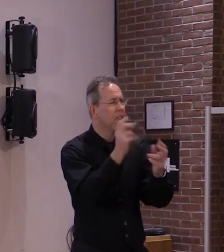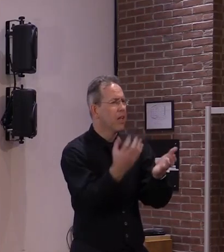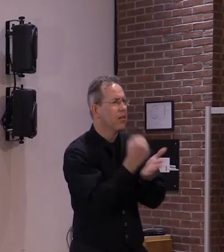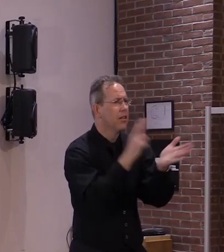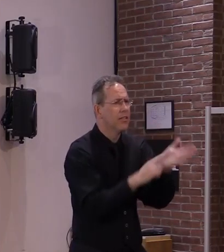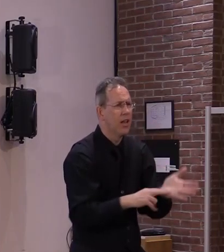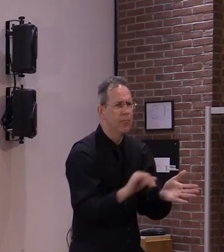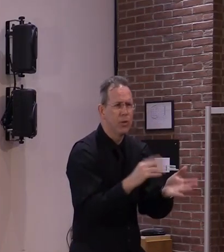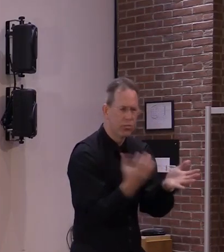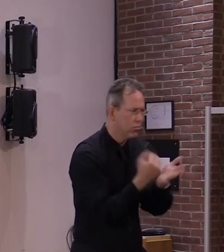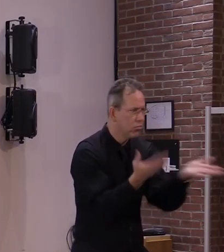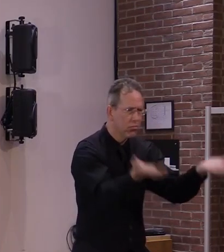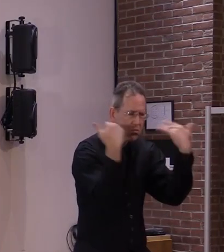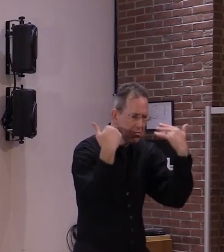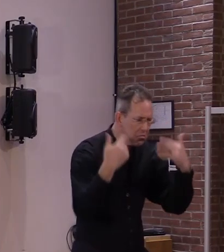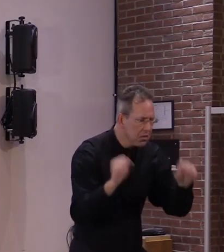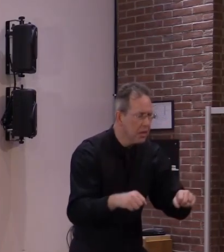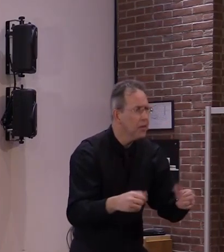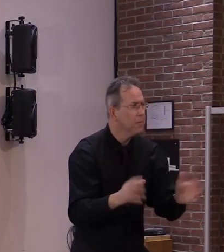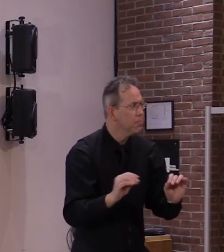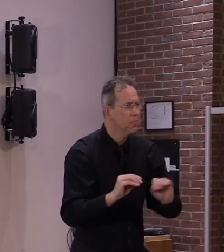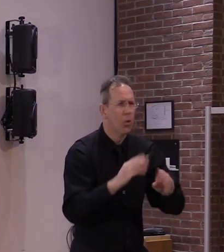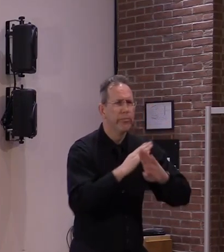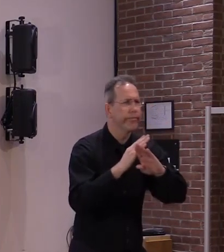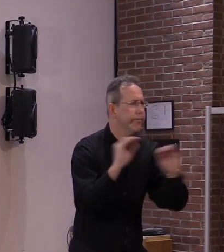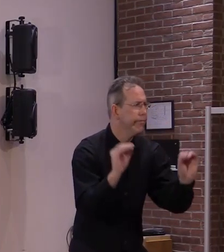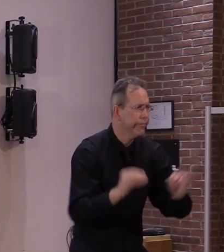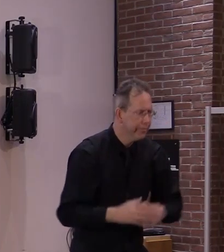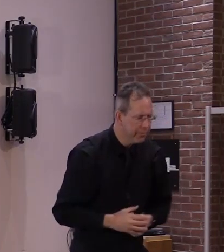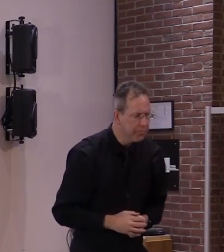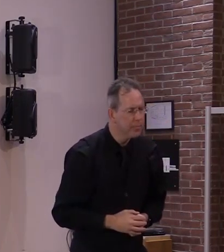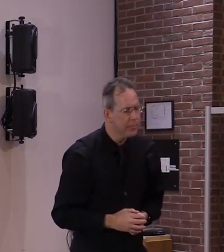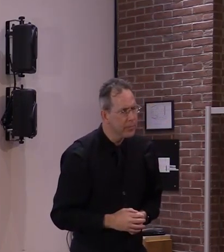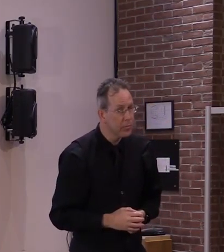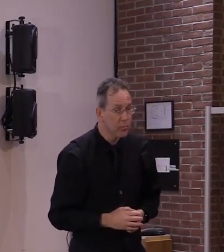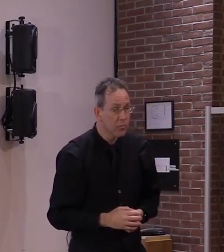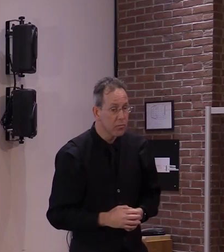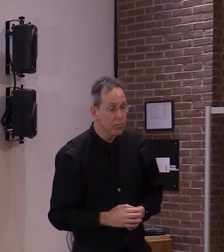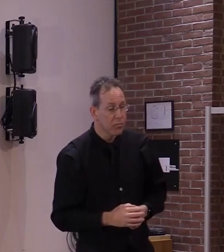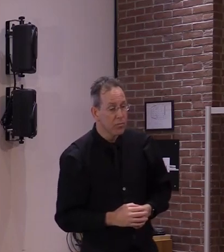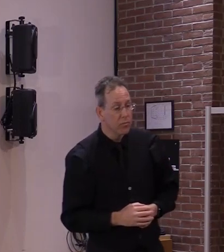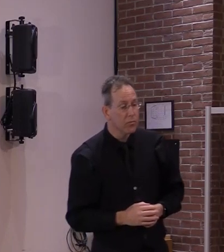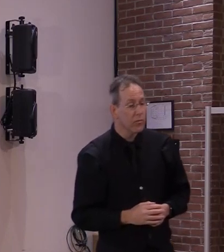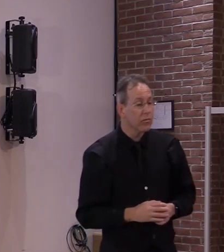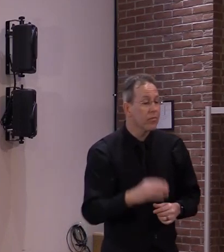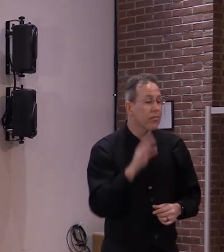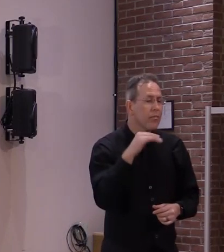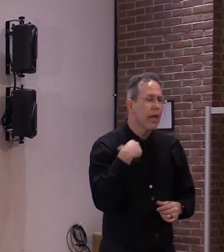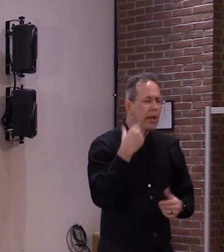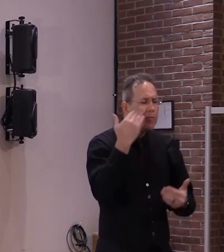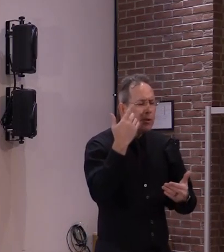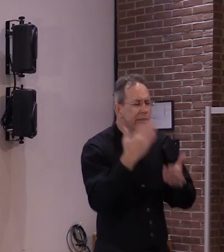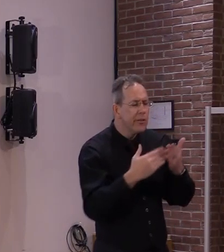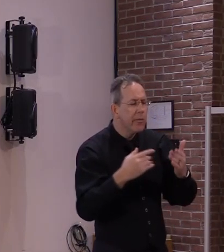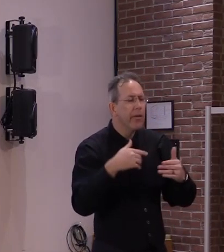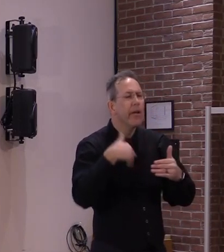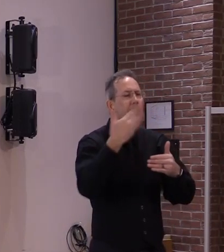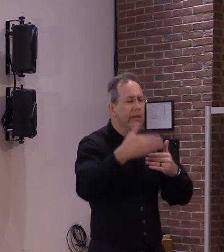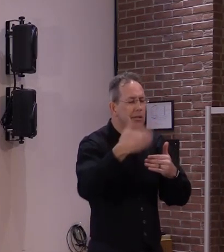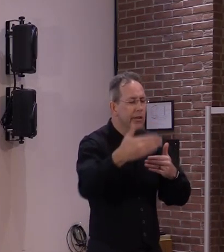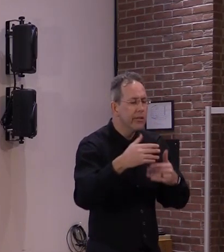of where we're going to be and probably open up the next band. You know, we're at 50% of the 75